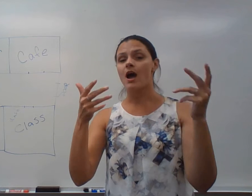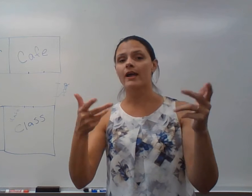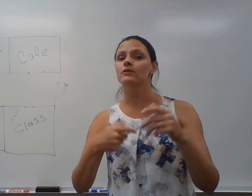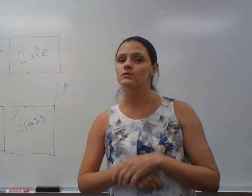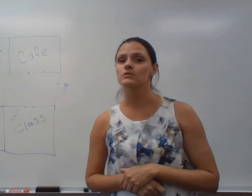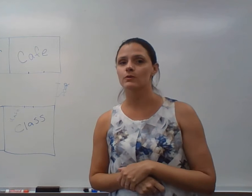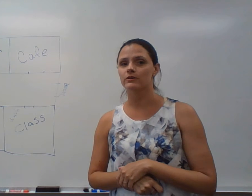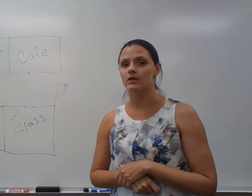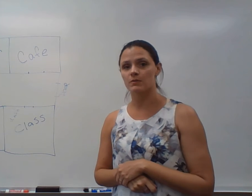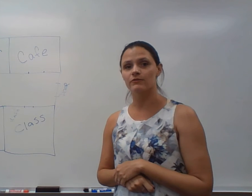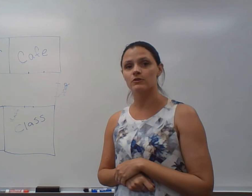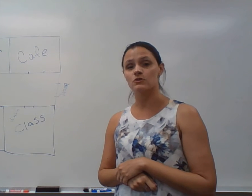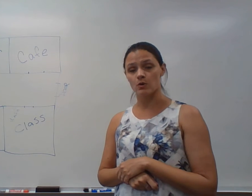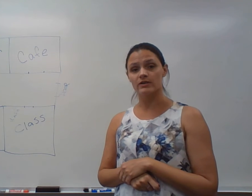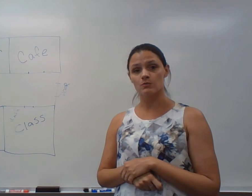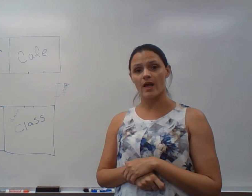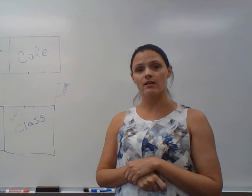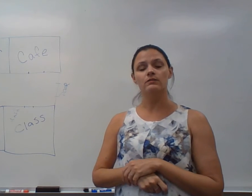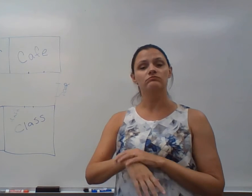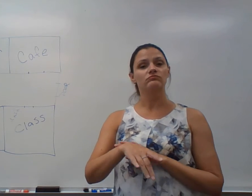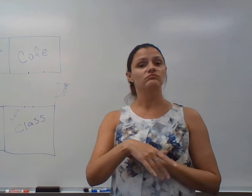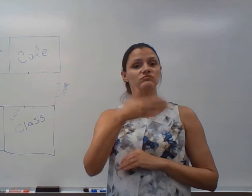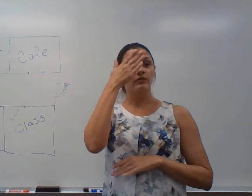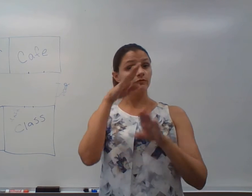could use an ordinal number for the door as well.